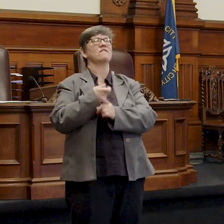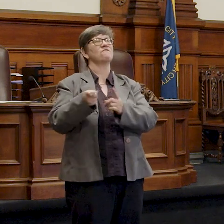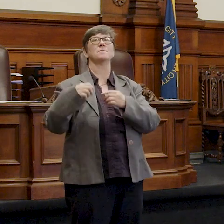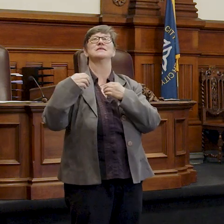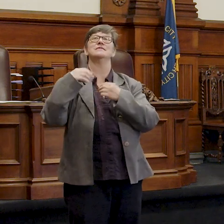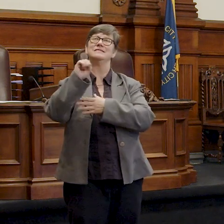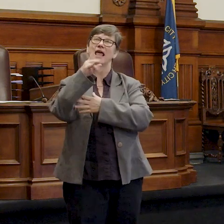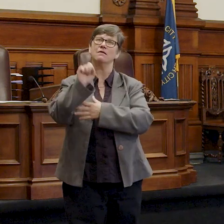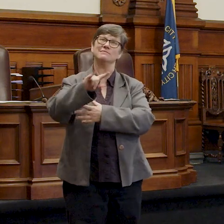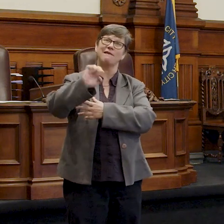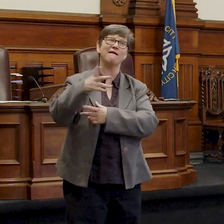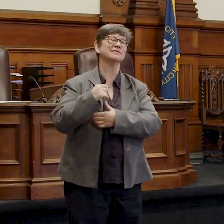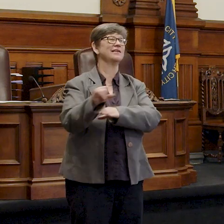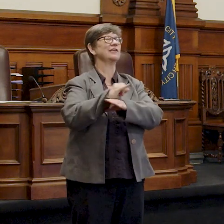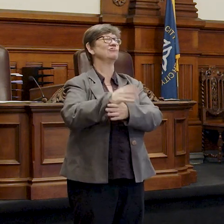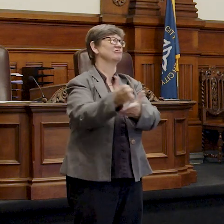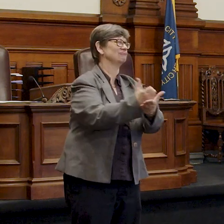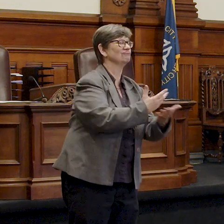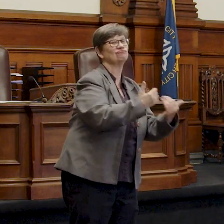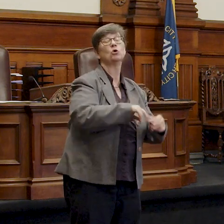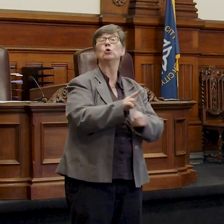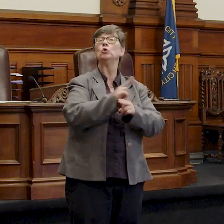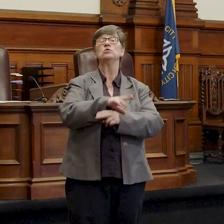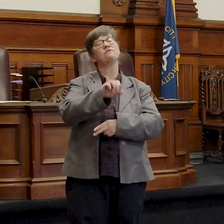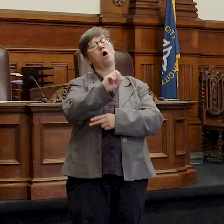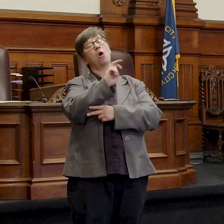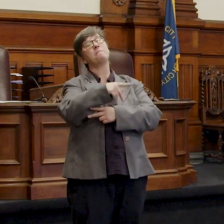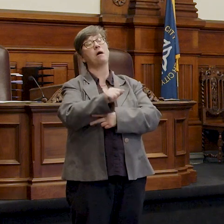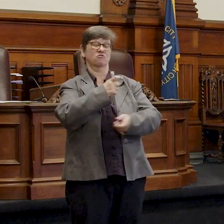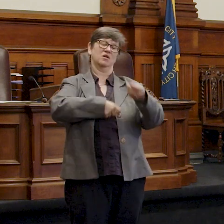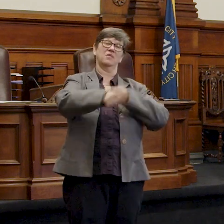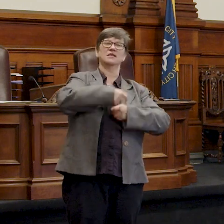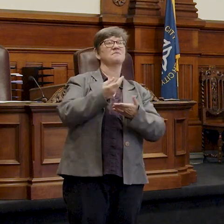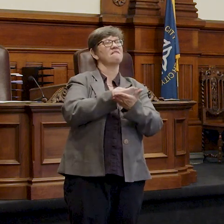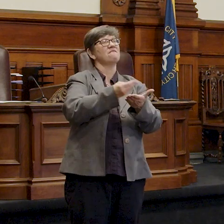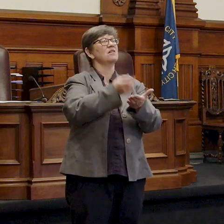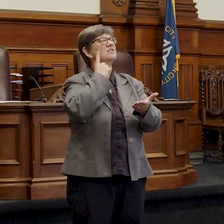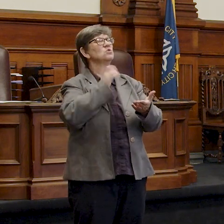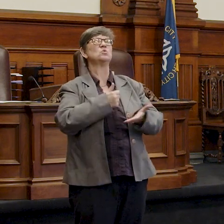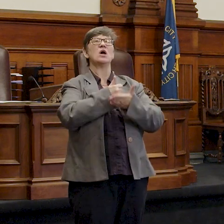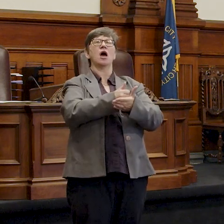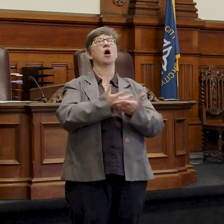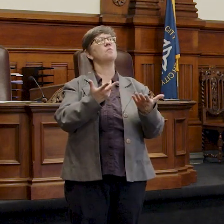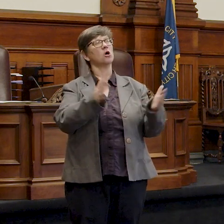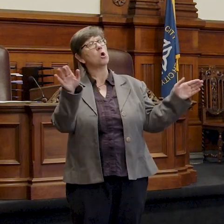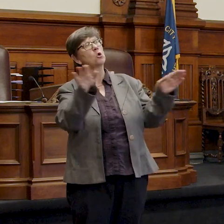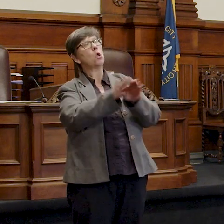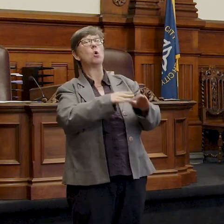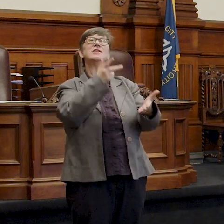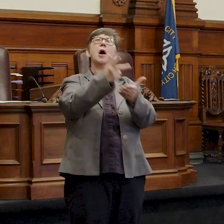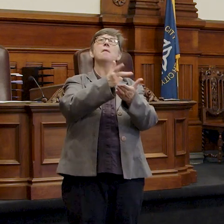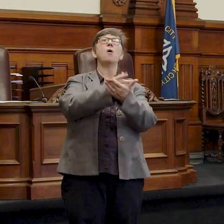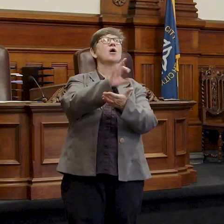interest earnings, use of ARPA revenue replacement funds to help close a projected parking fund deficit and